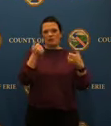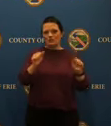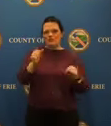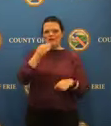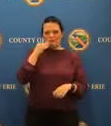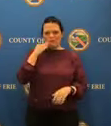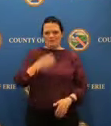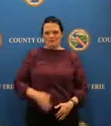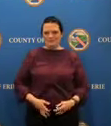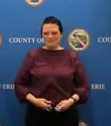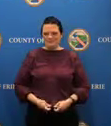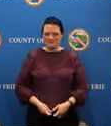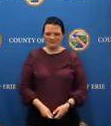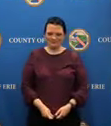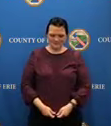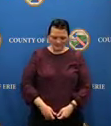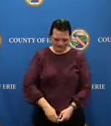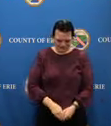home.